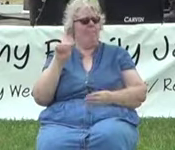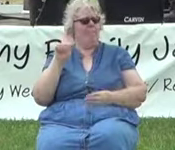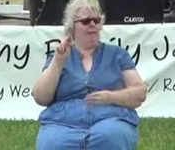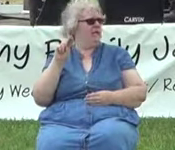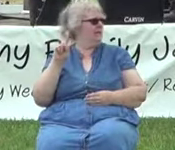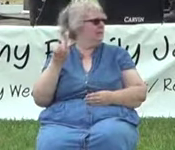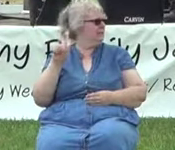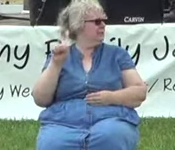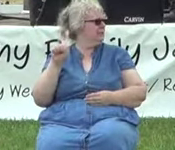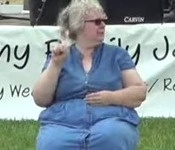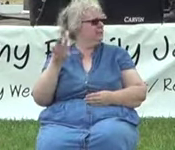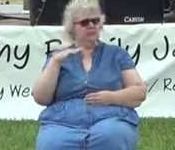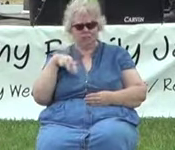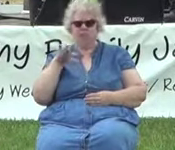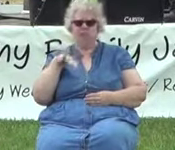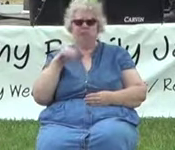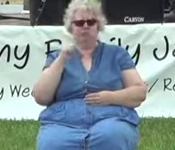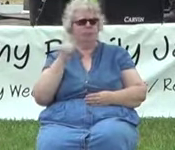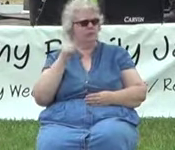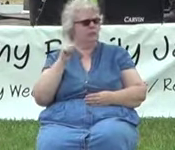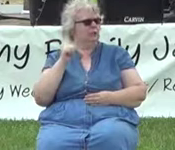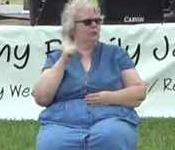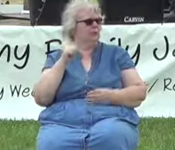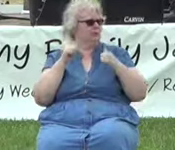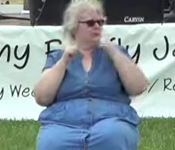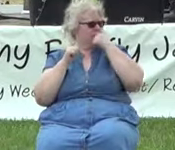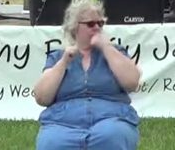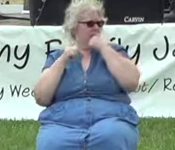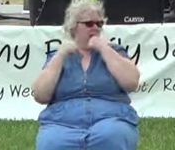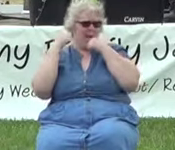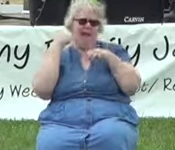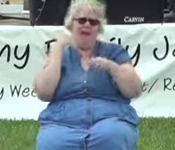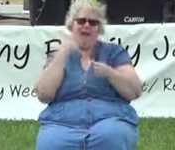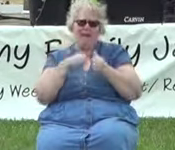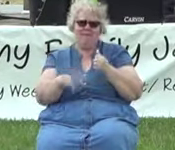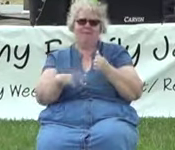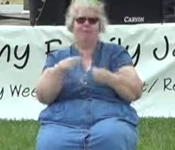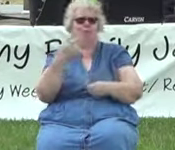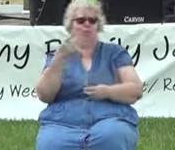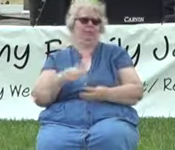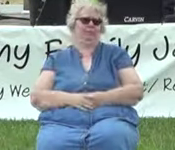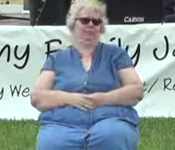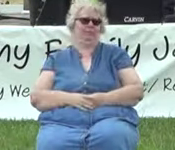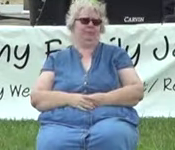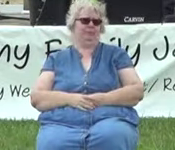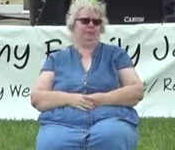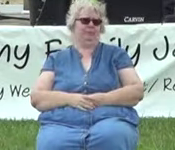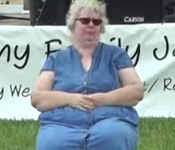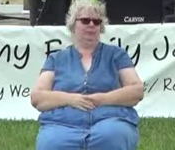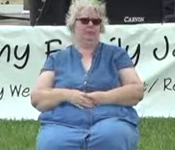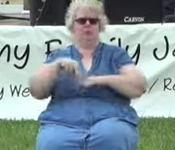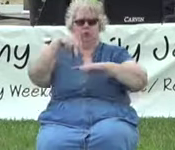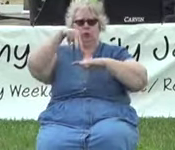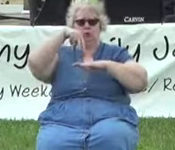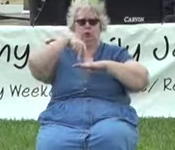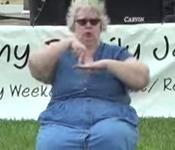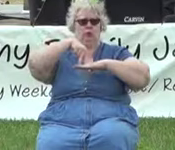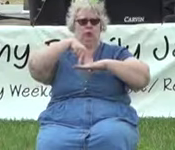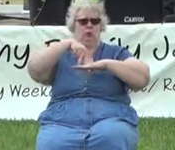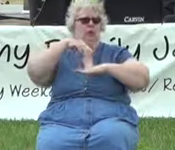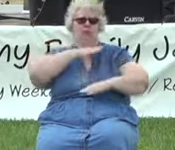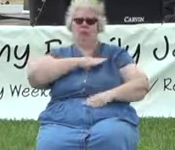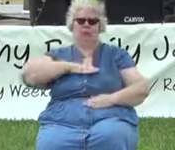10. Close to 10. And every one of them got up here and said, please,